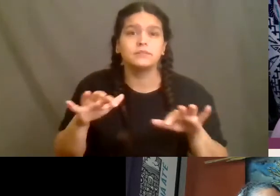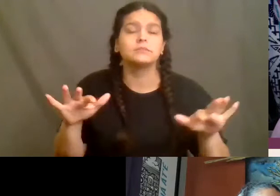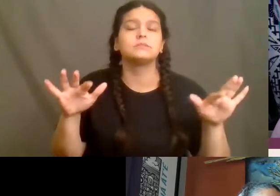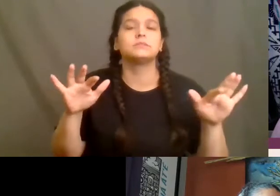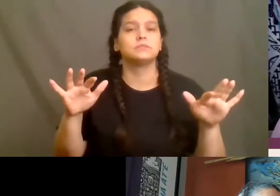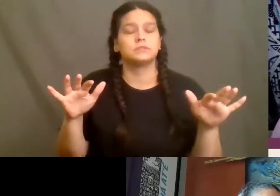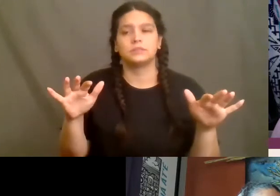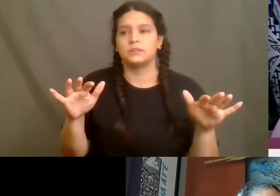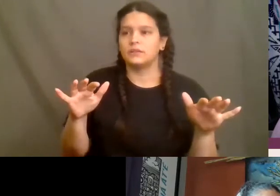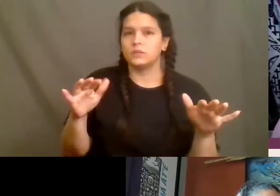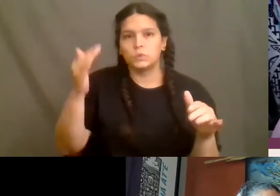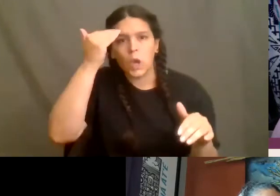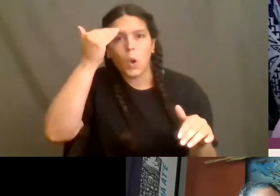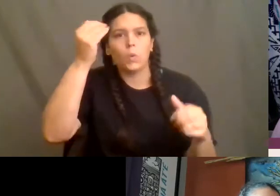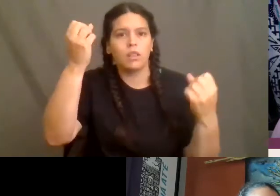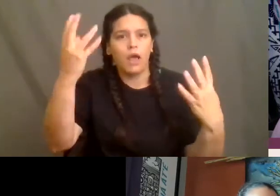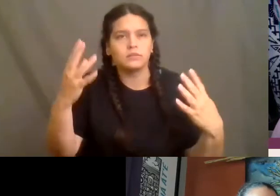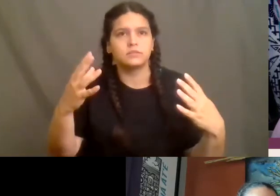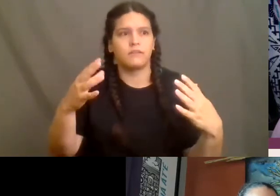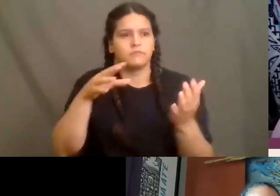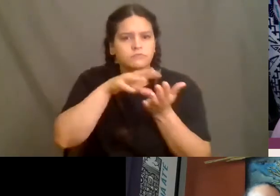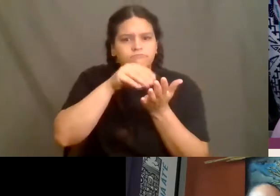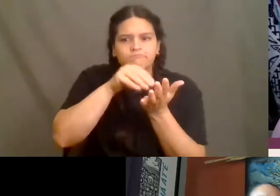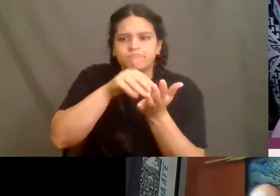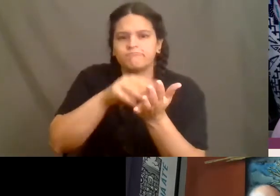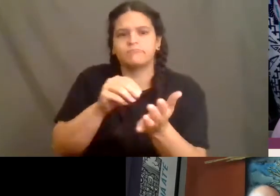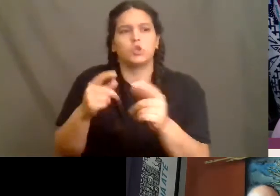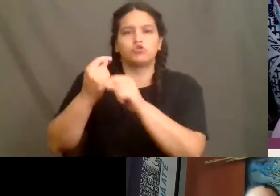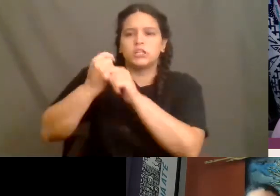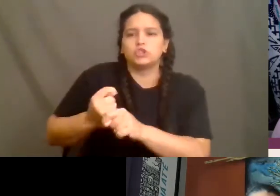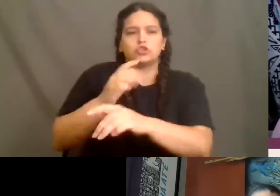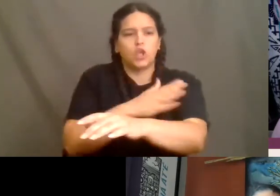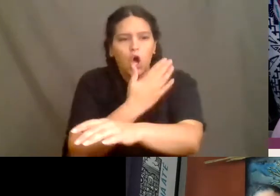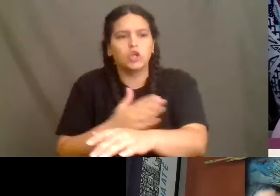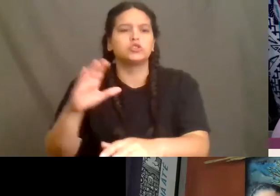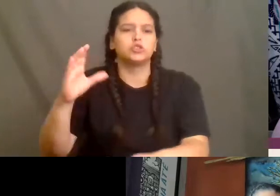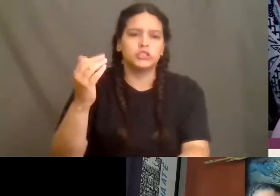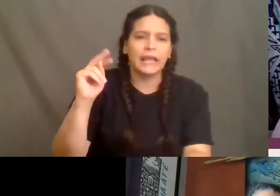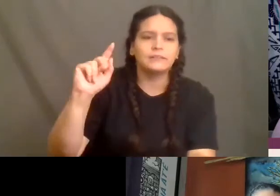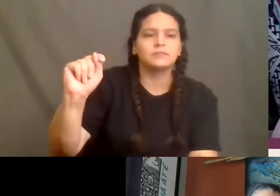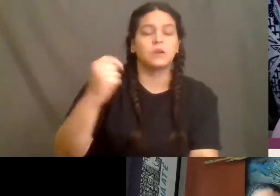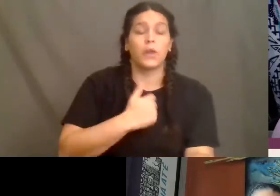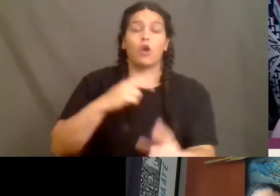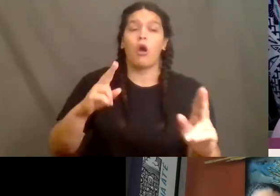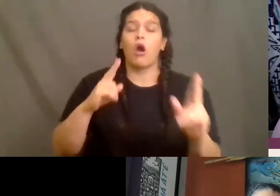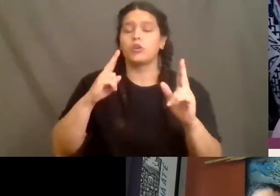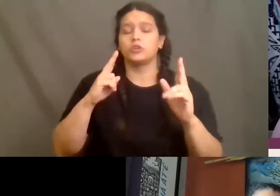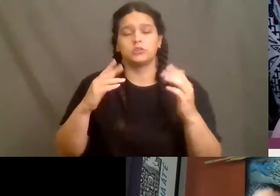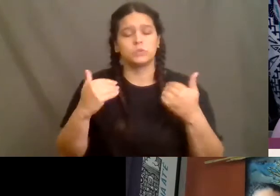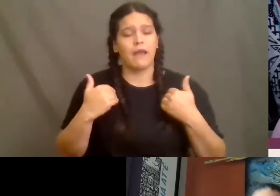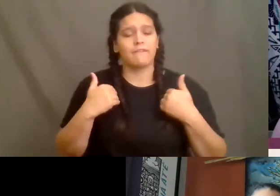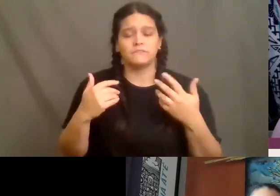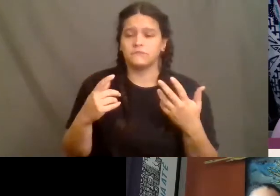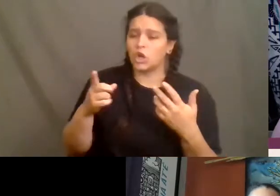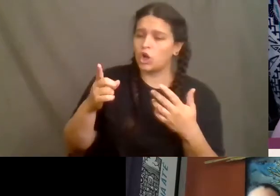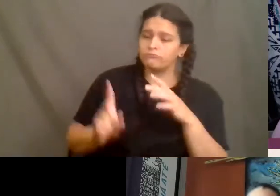traditional songs and chants. So we are very, very honored tonight to have Radmilla Cody, and we